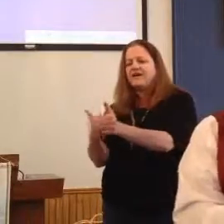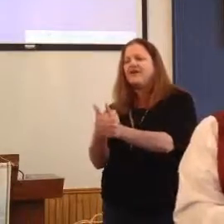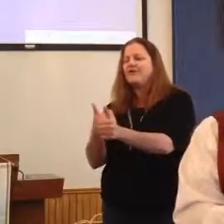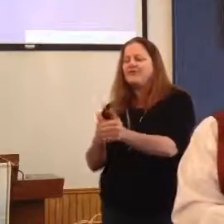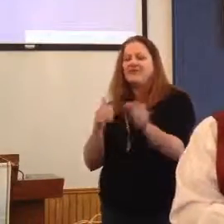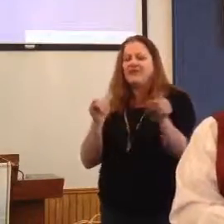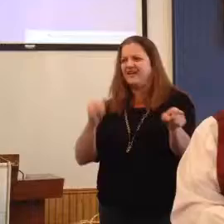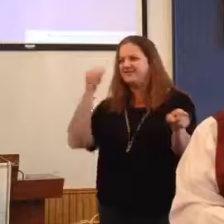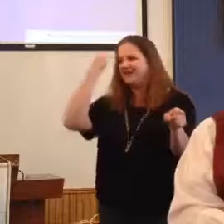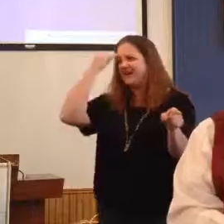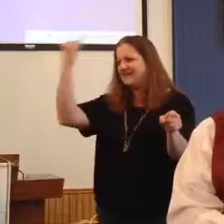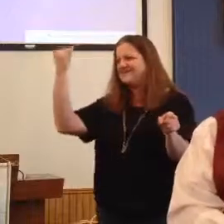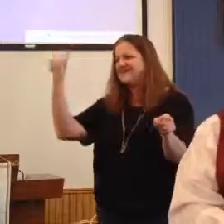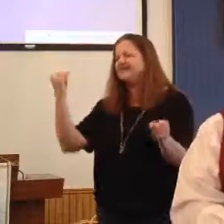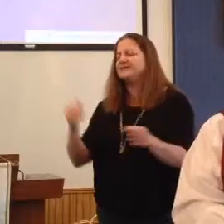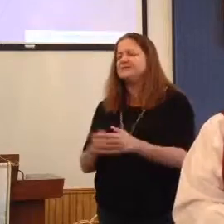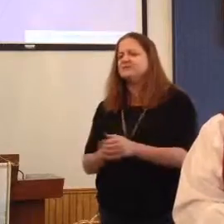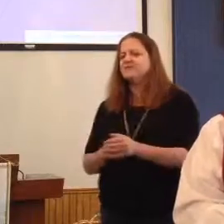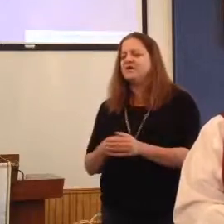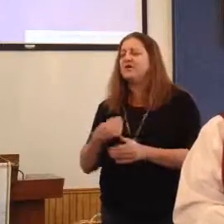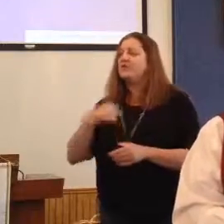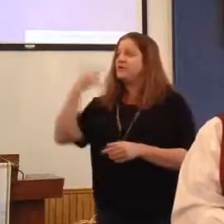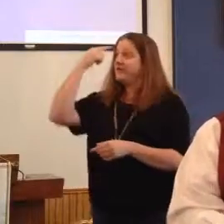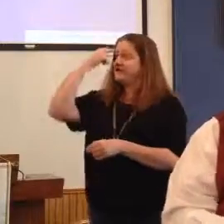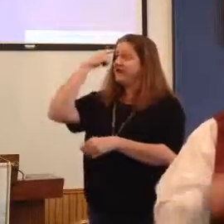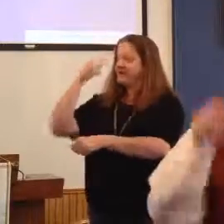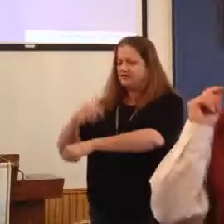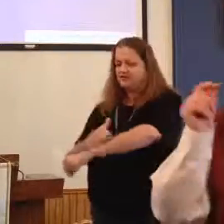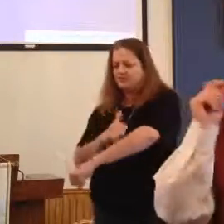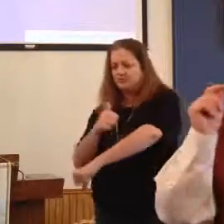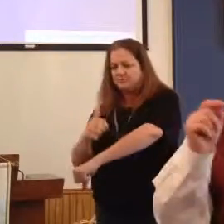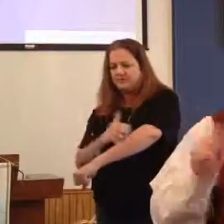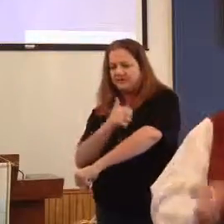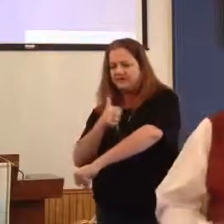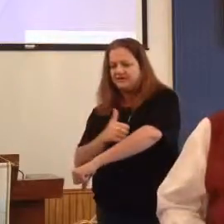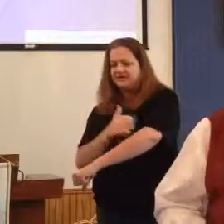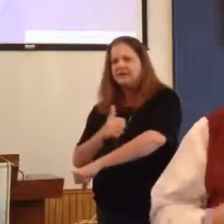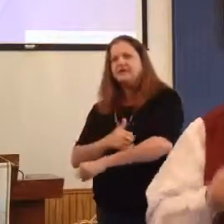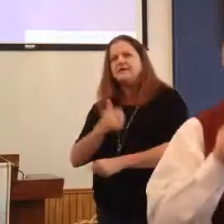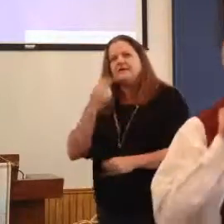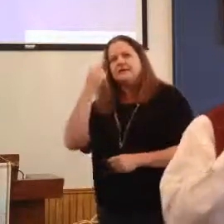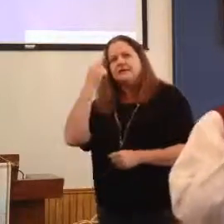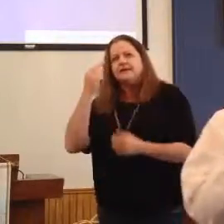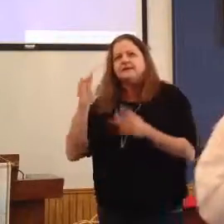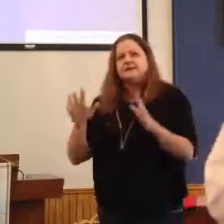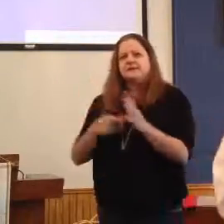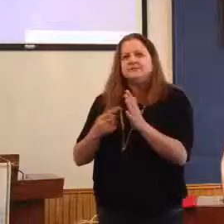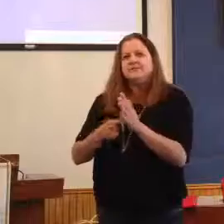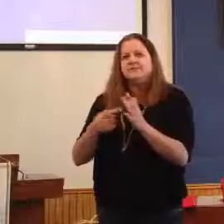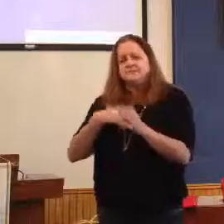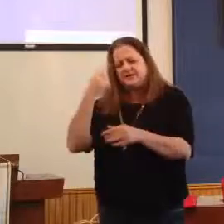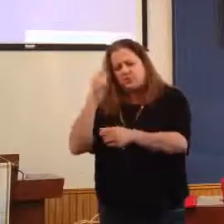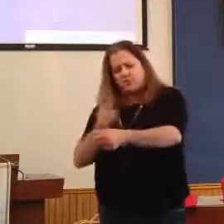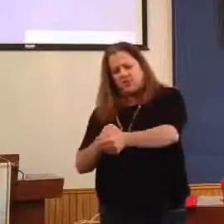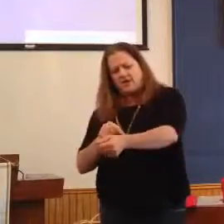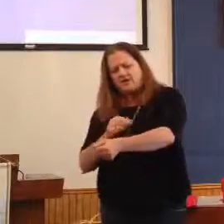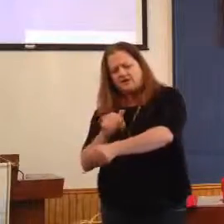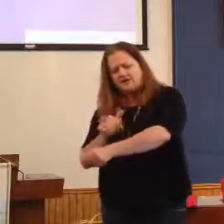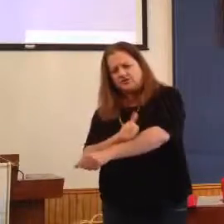trope. We think of sheep. When we think of sheep, we sometimes think